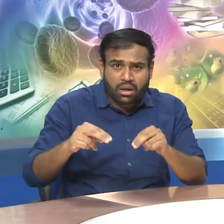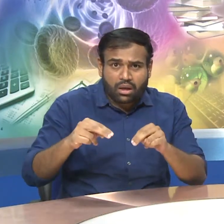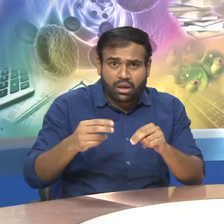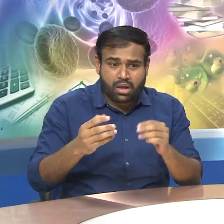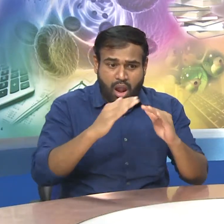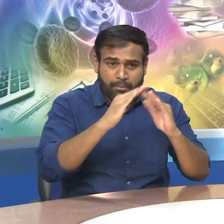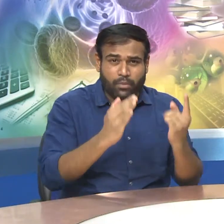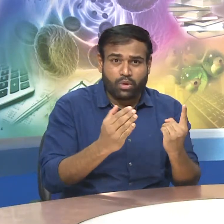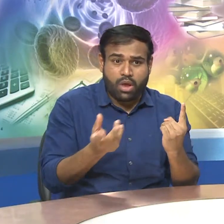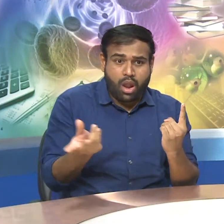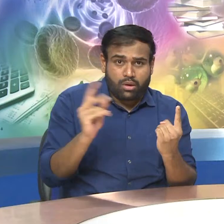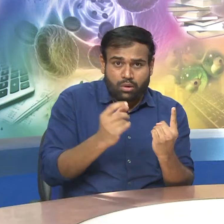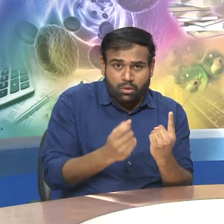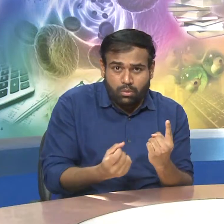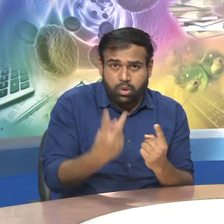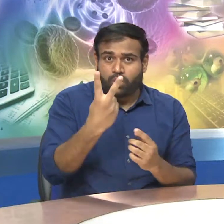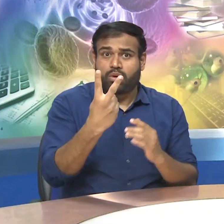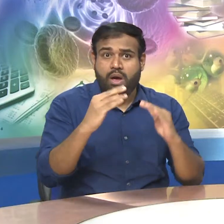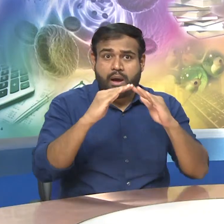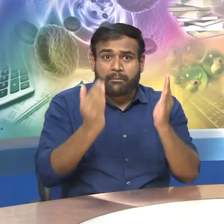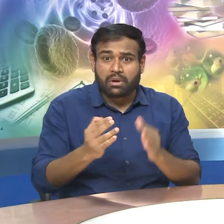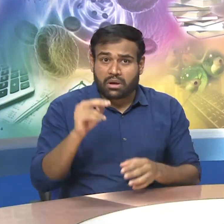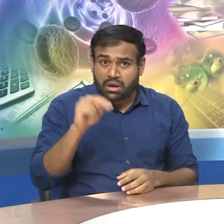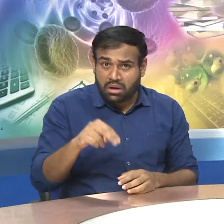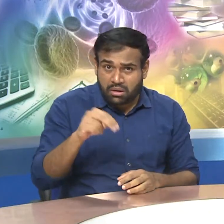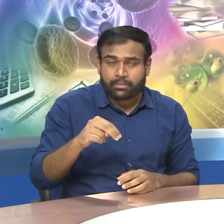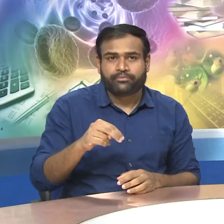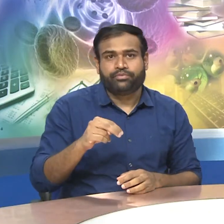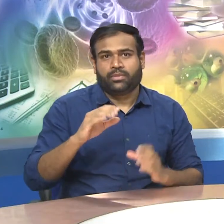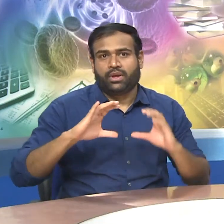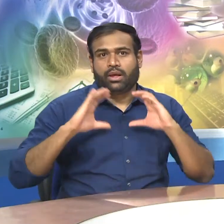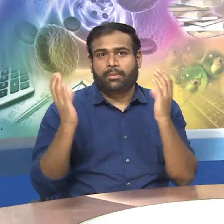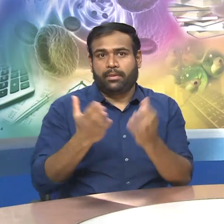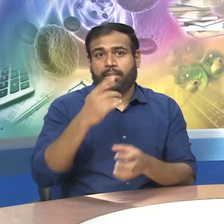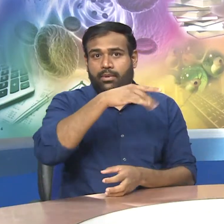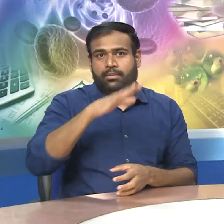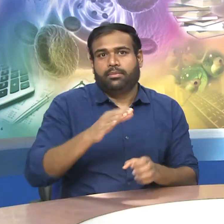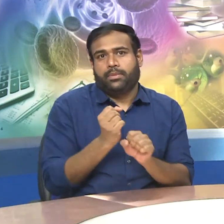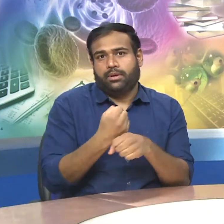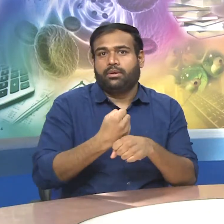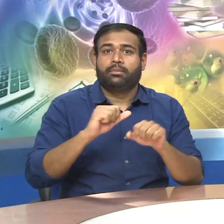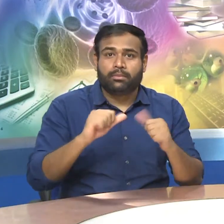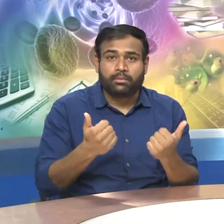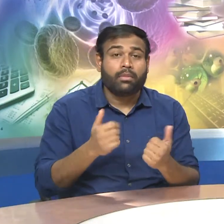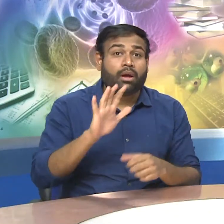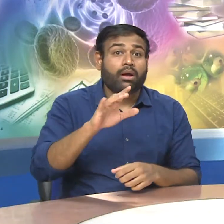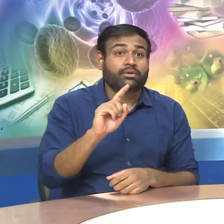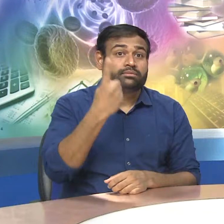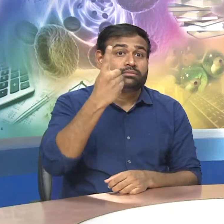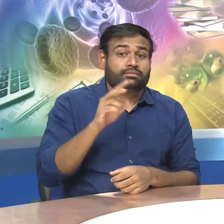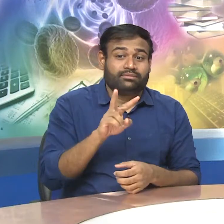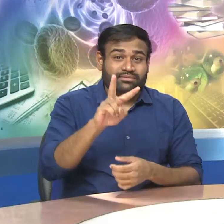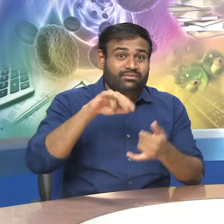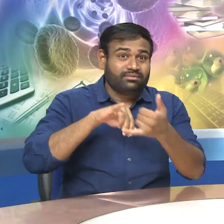resolution to this effect by a majority of the total membership of